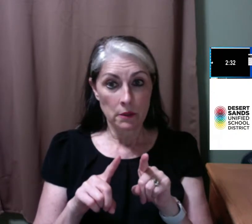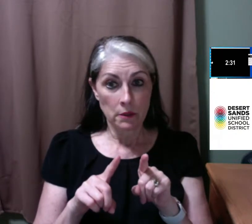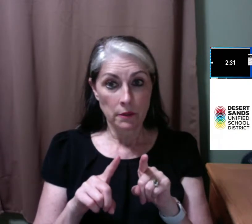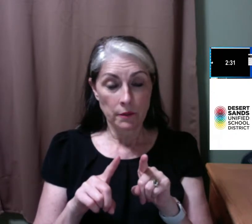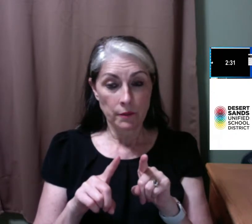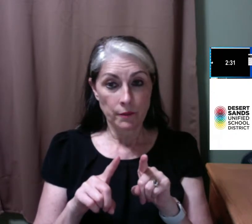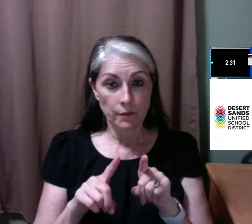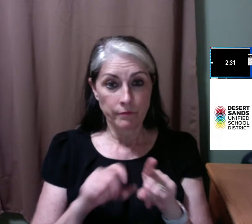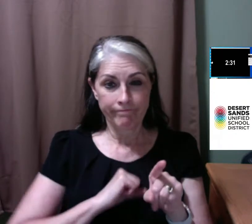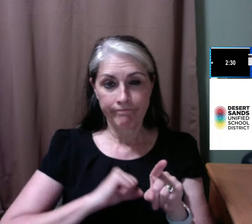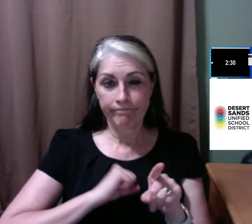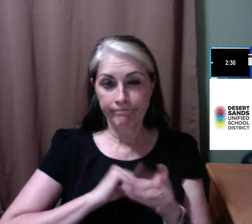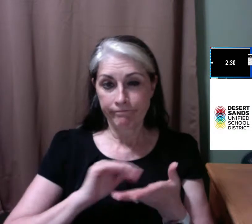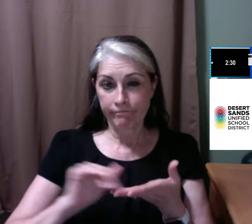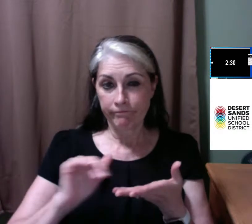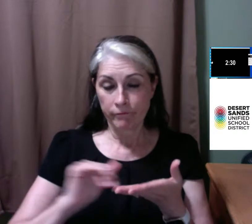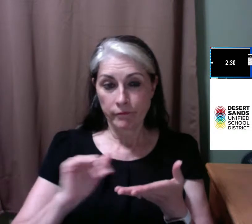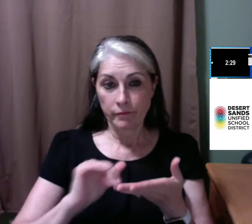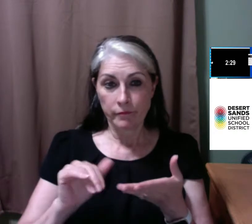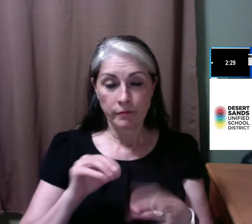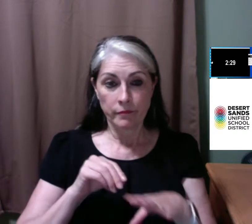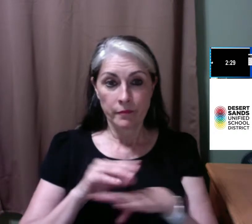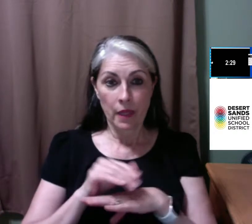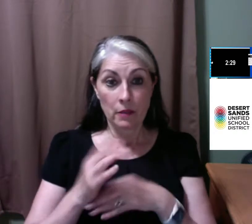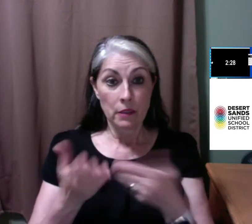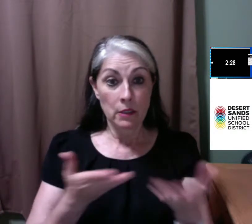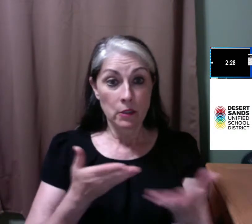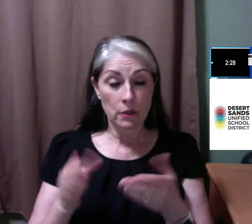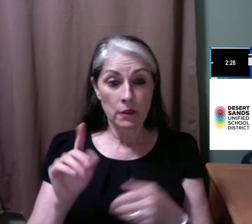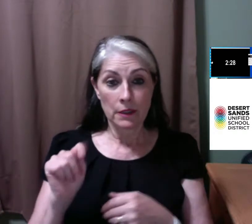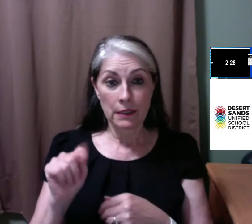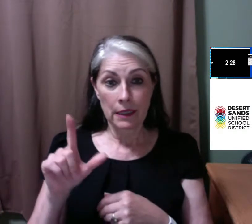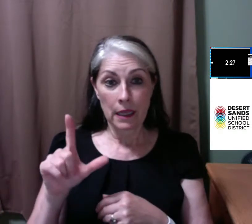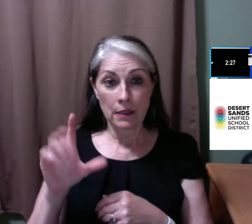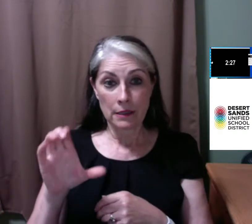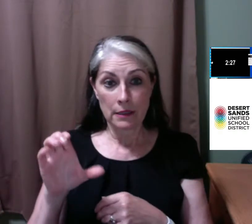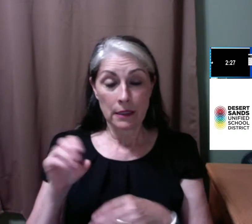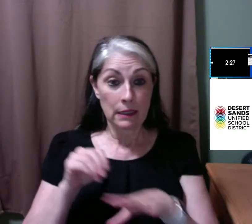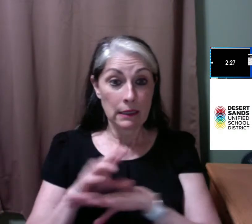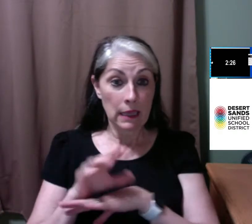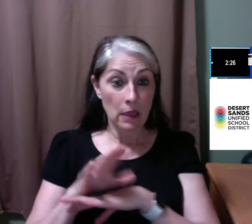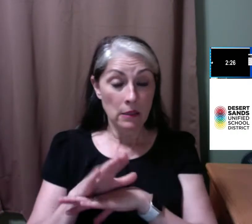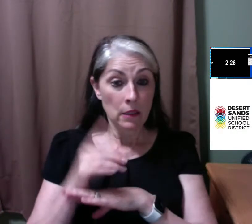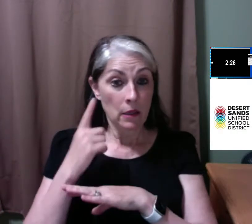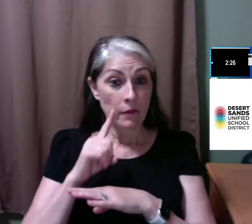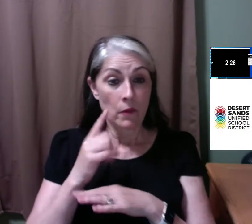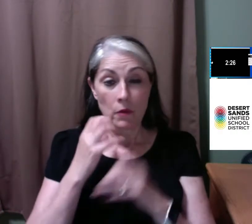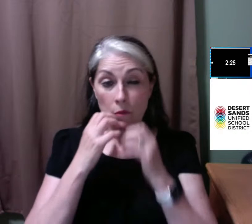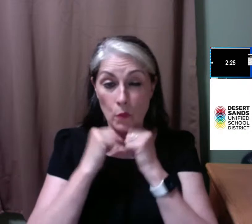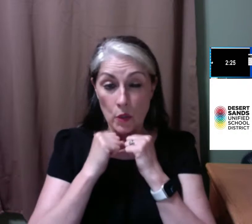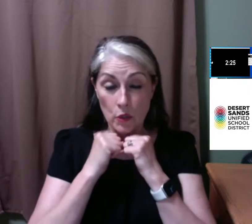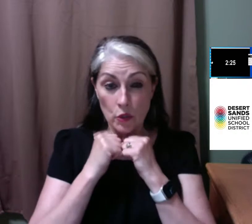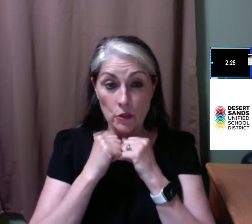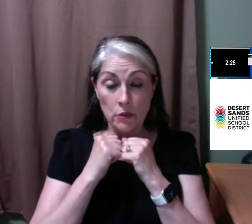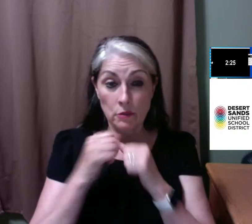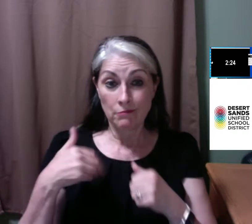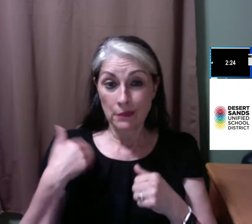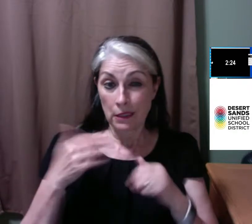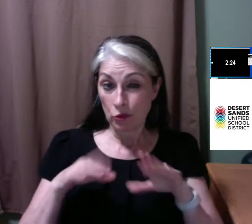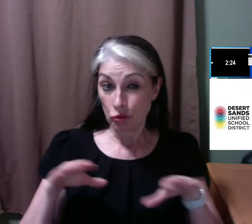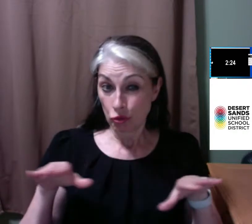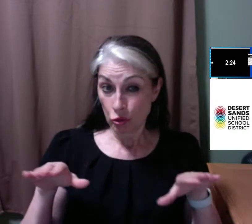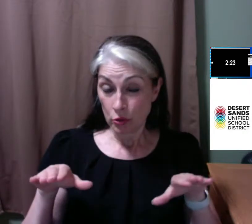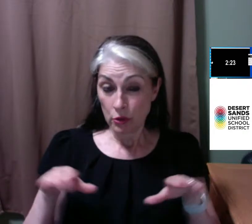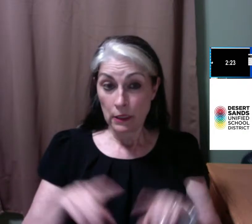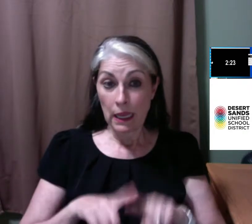excuse me, for counseling services, TLC counseling, for our precious and vulnerable kids.